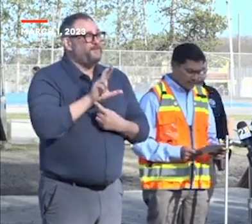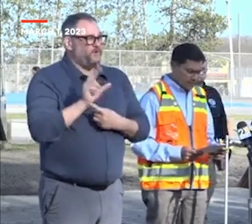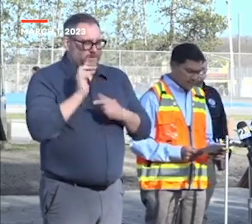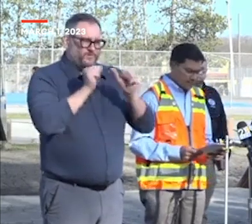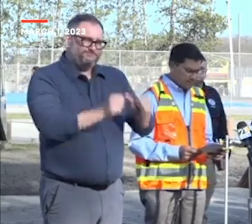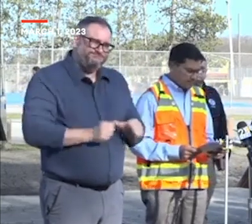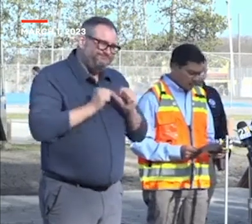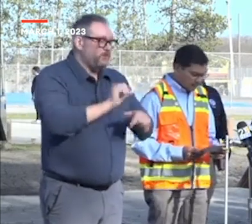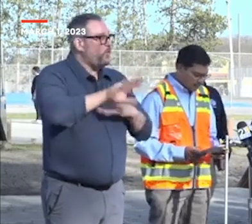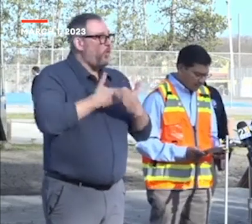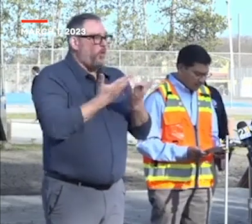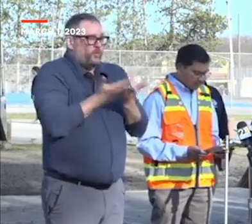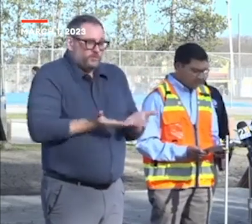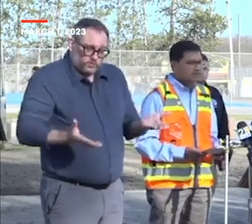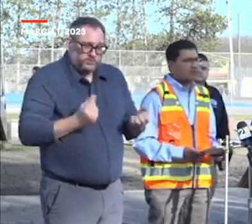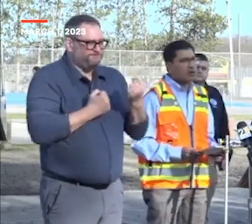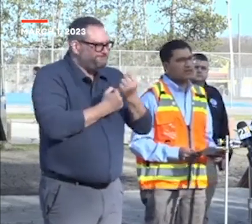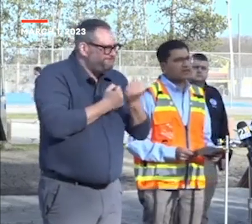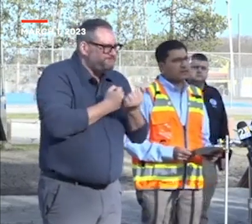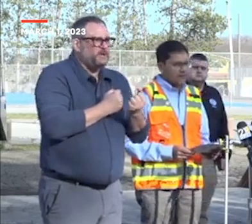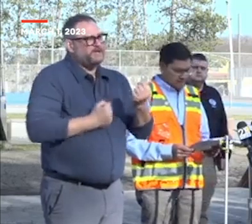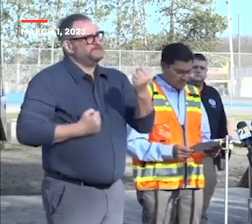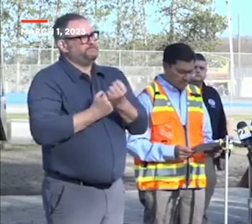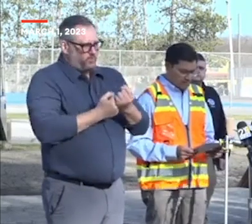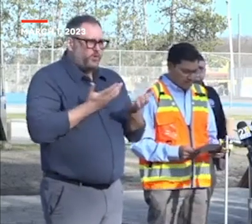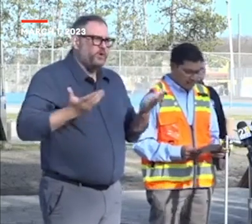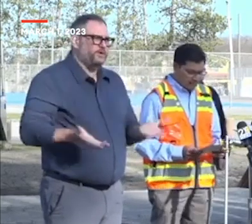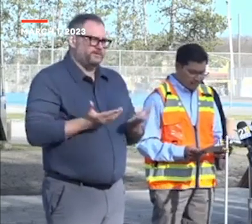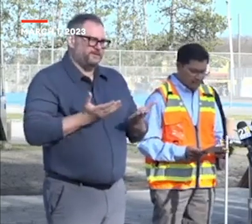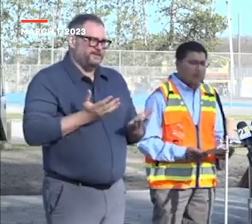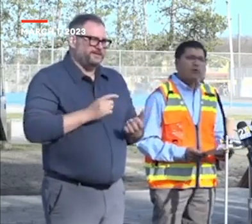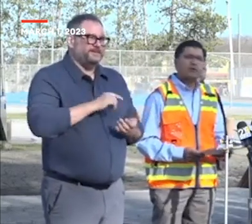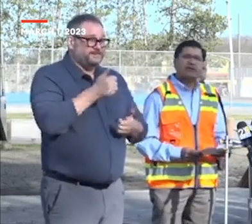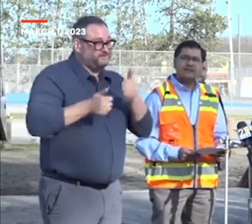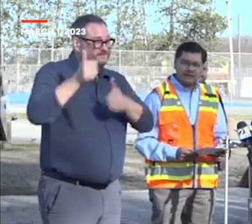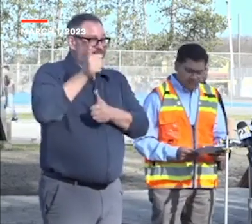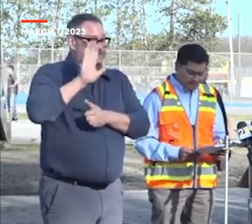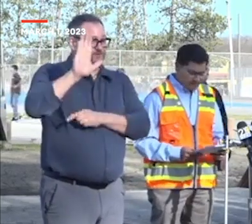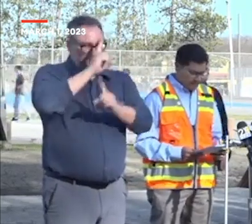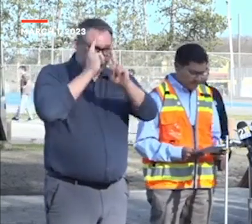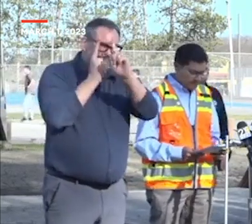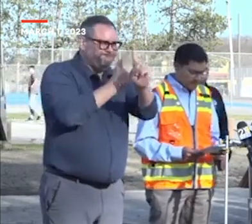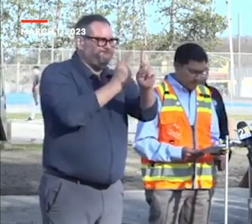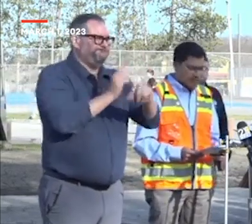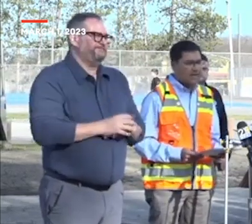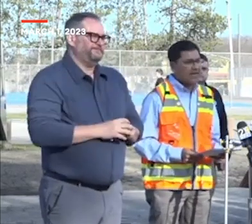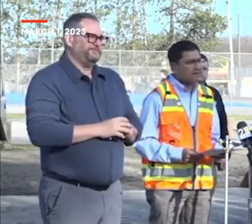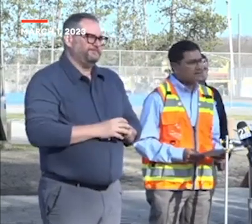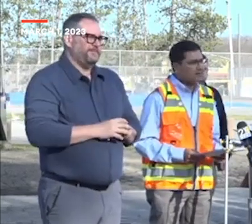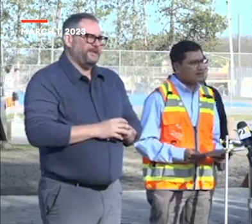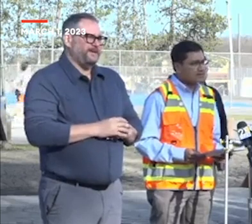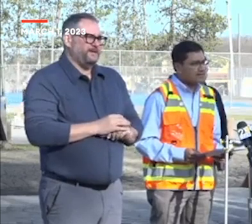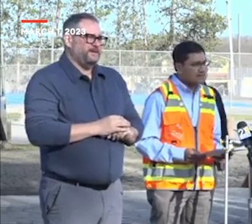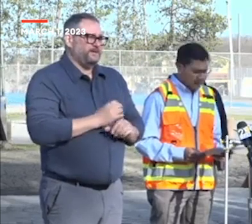and resources available to support the Secretary's three-part drive. We will continue to take steps to ensure the